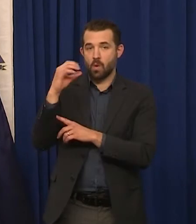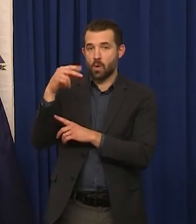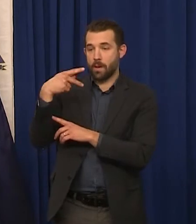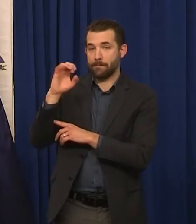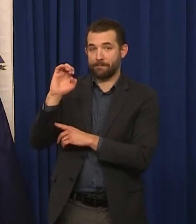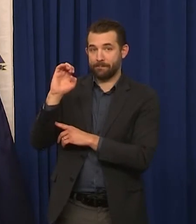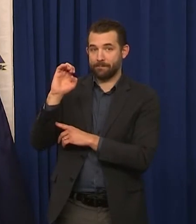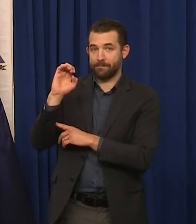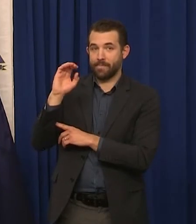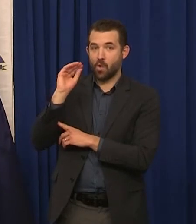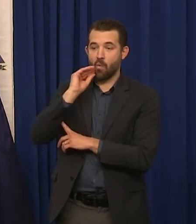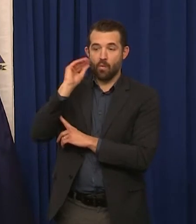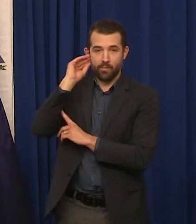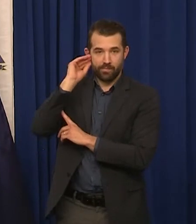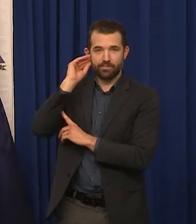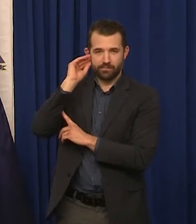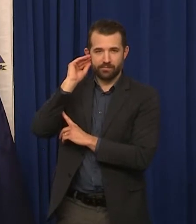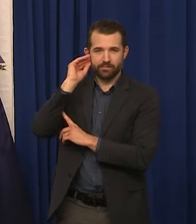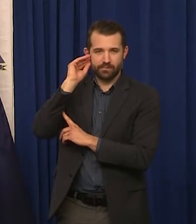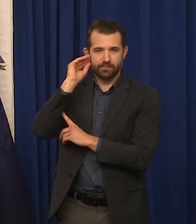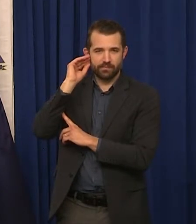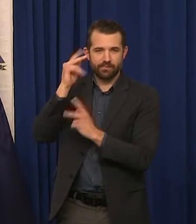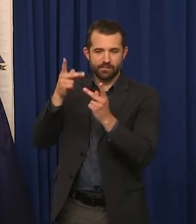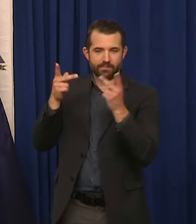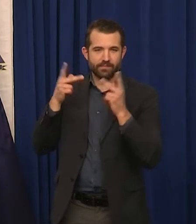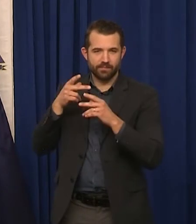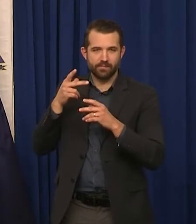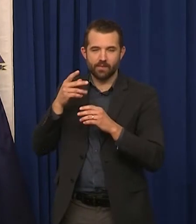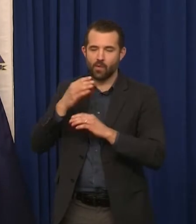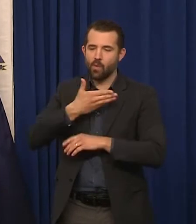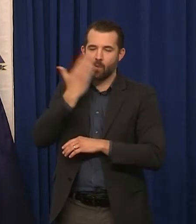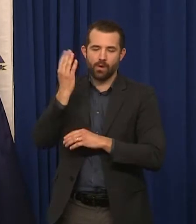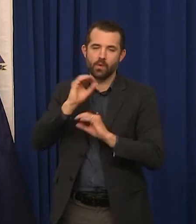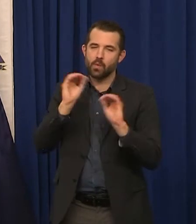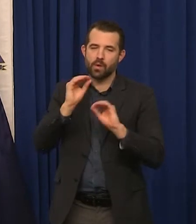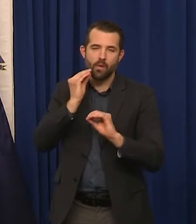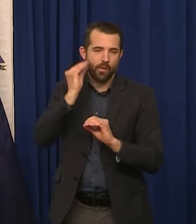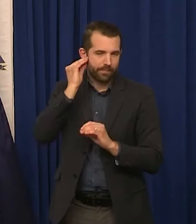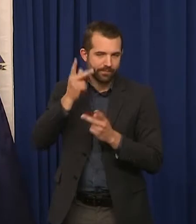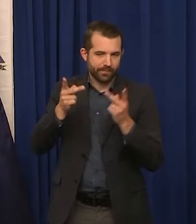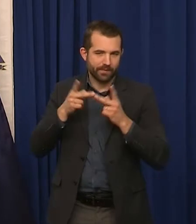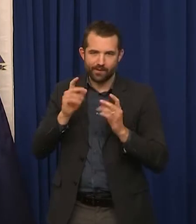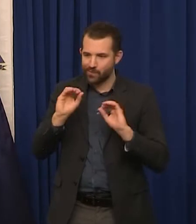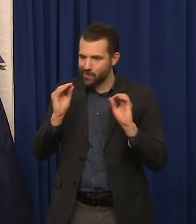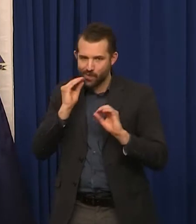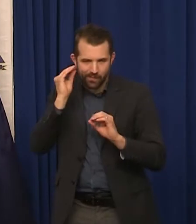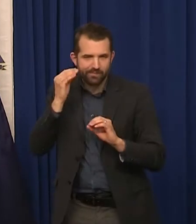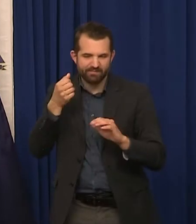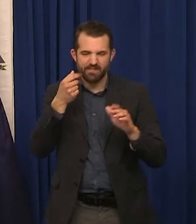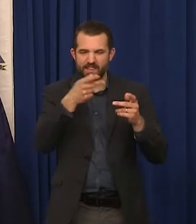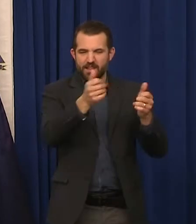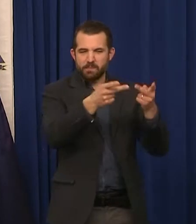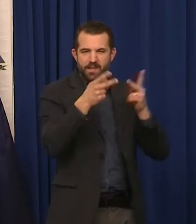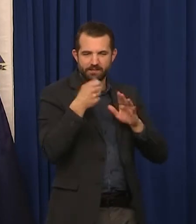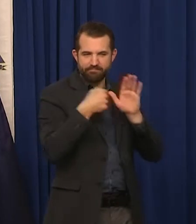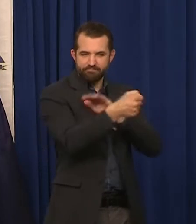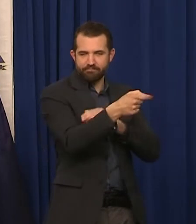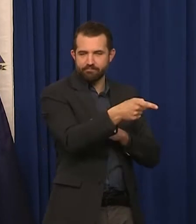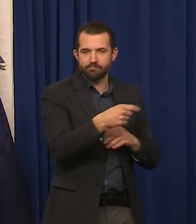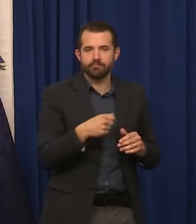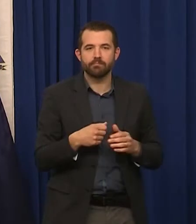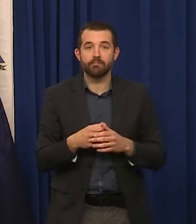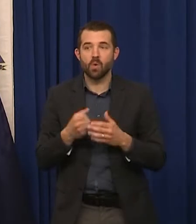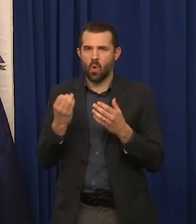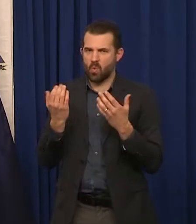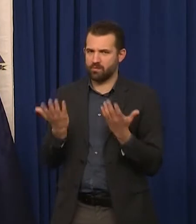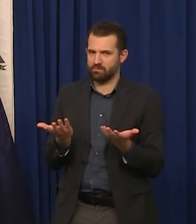Bangor. What is being done to protect the transient population when there are varied housing situations across the state, and how